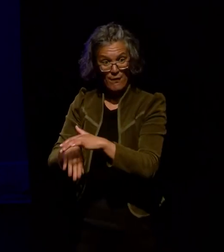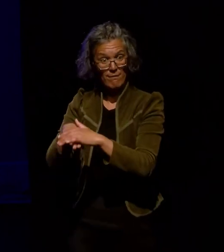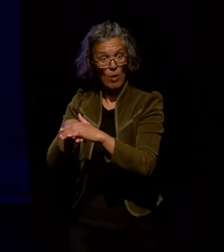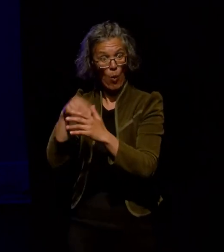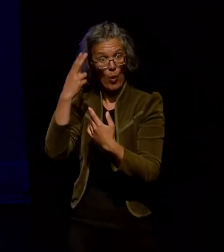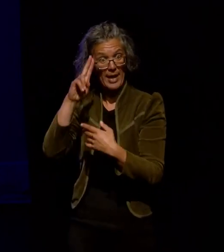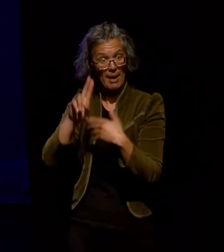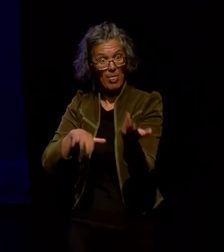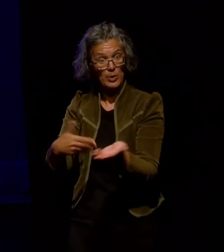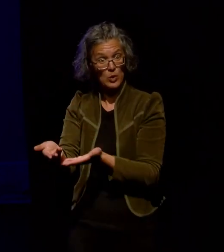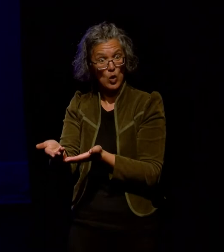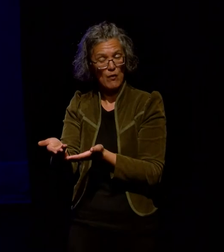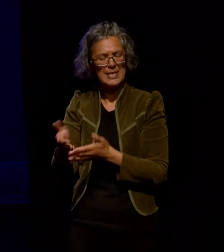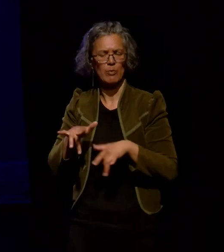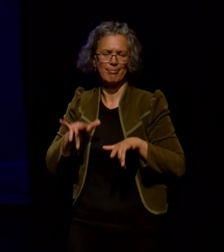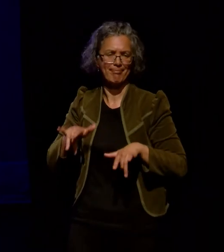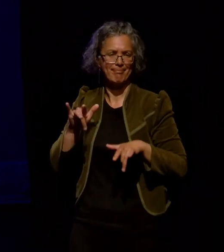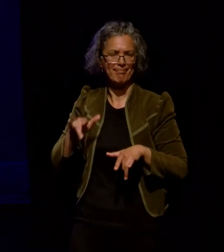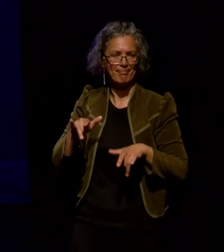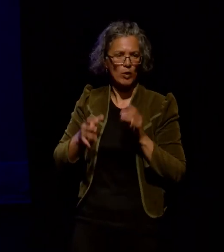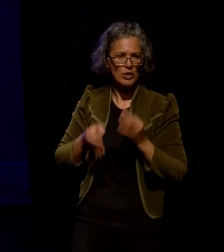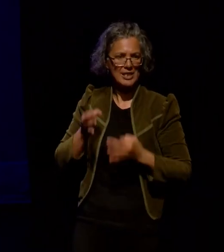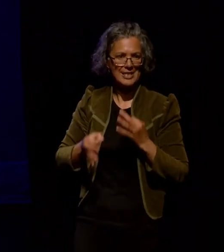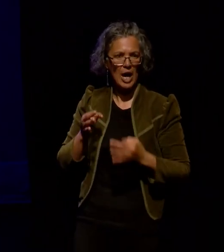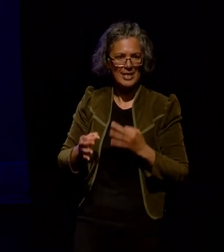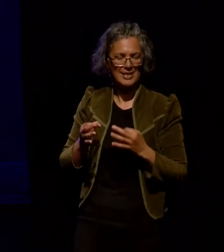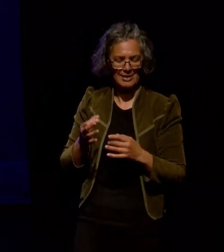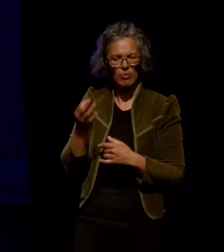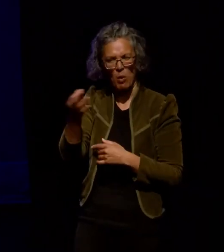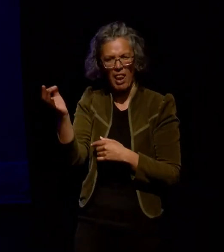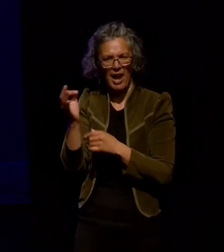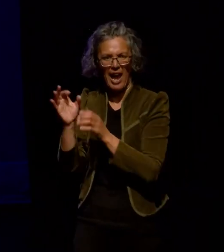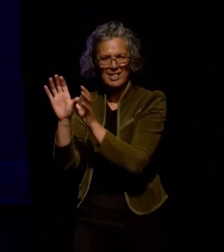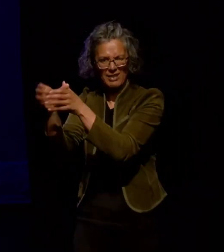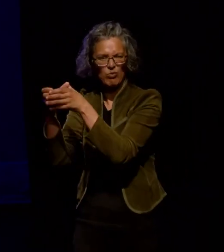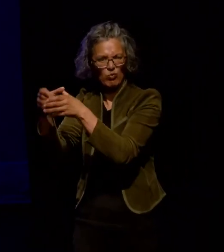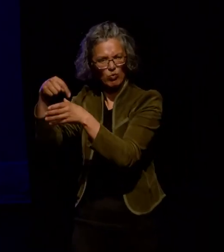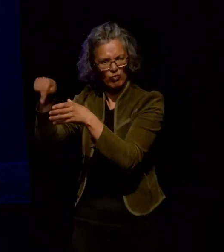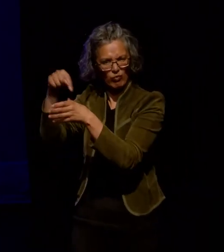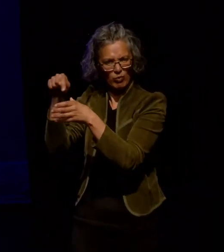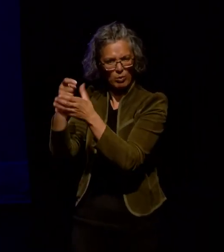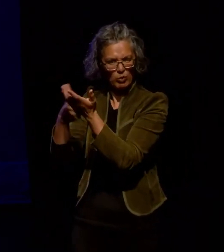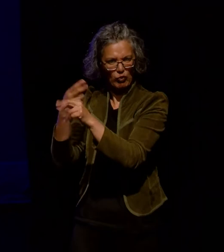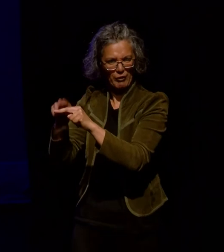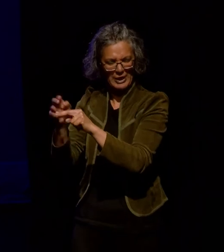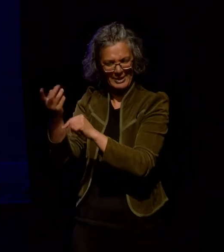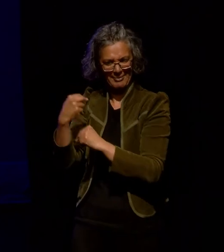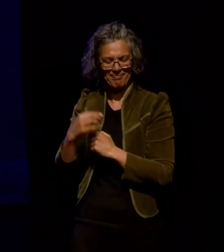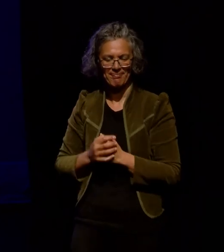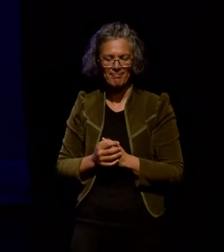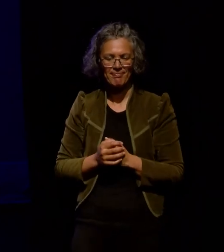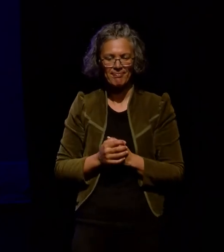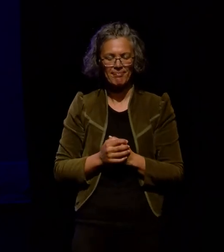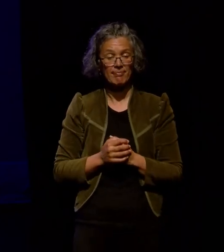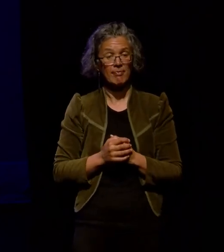put to our co-design group that we're setting up. When talking about this project with stakeholders, the common